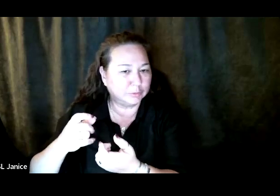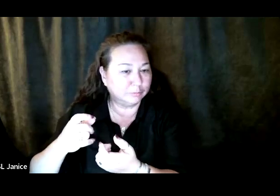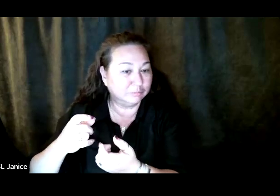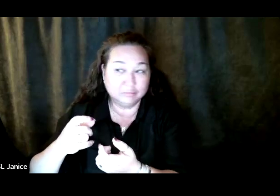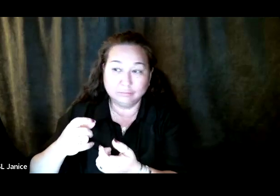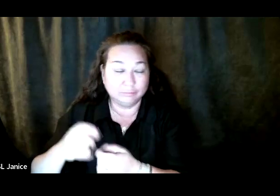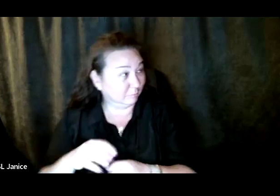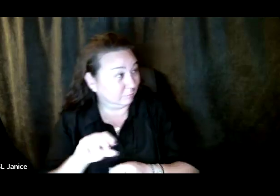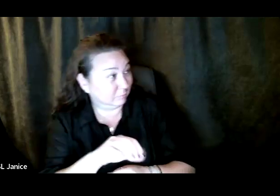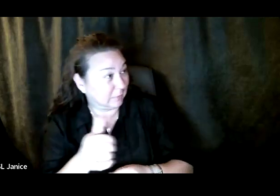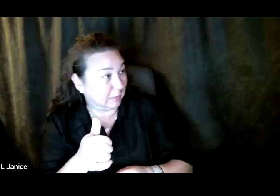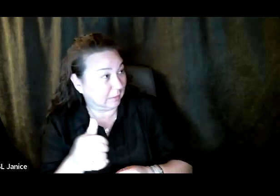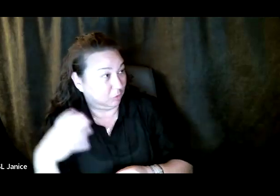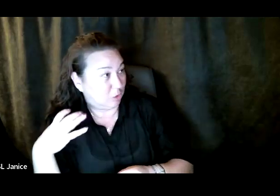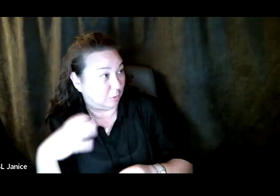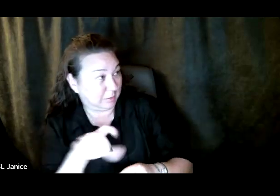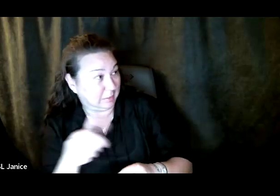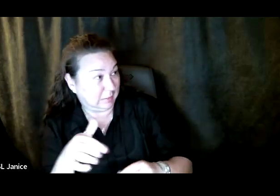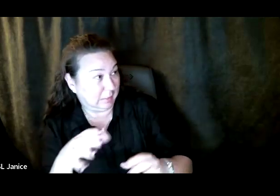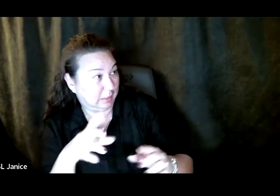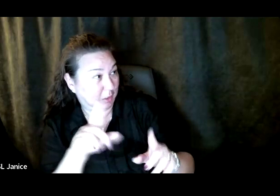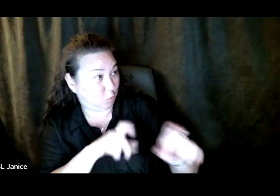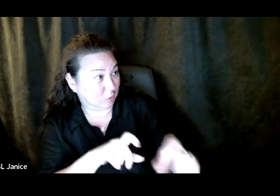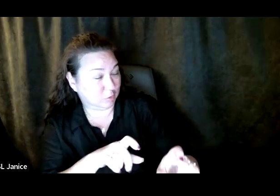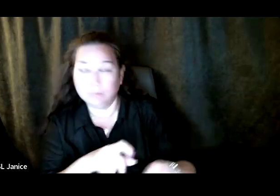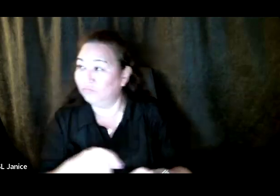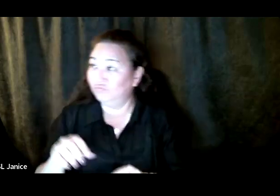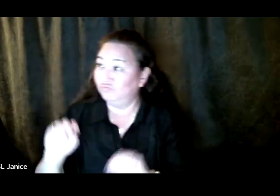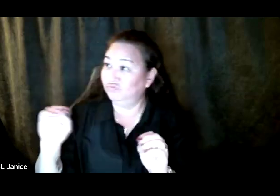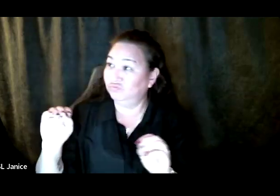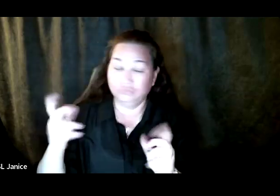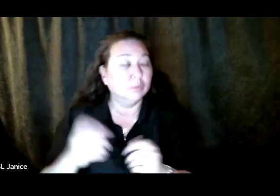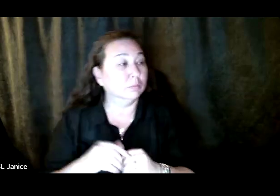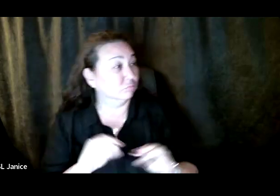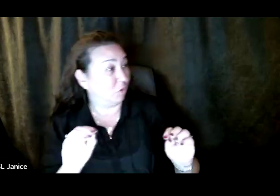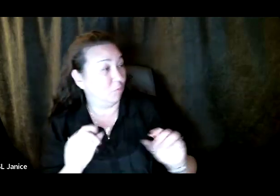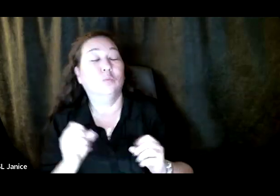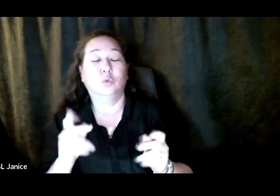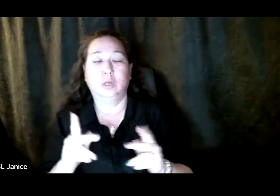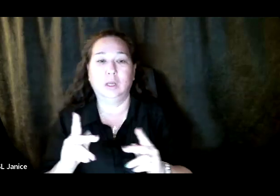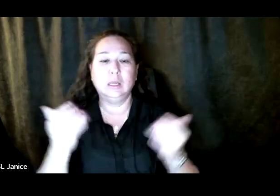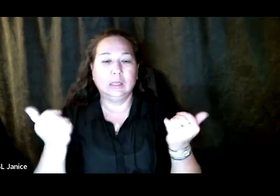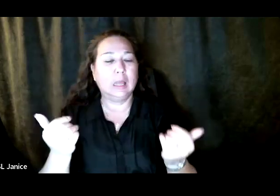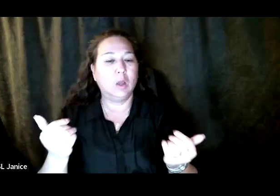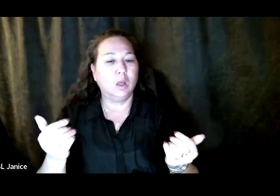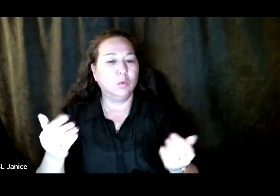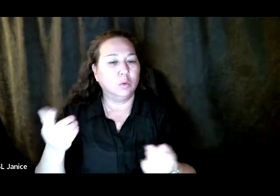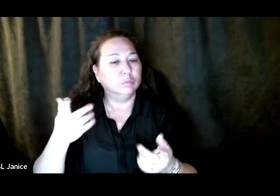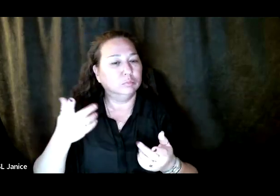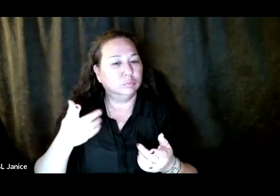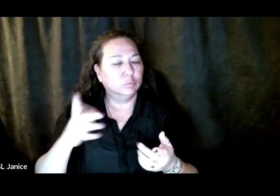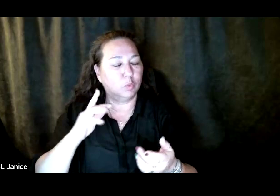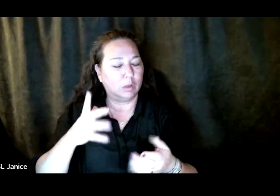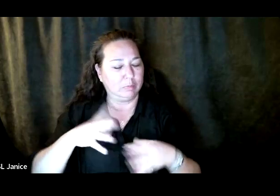Okay. Thank you. So if there's nothing further, I'll now entertain a motion to approve the policy revision recommendations for the school